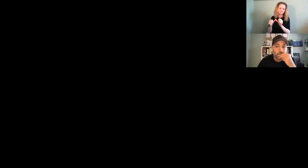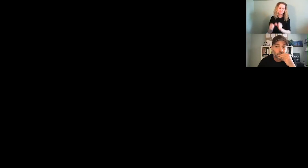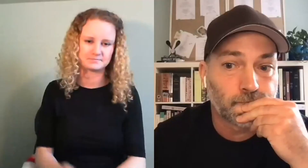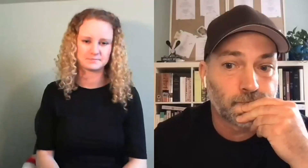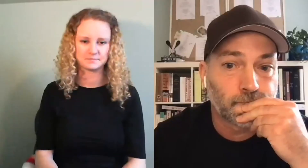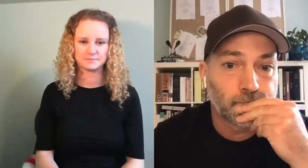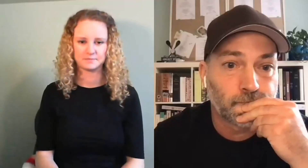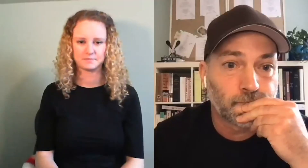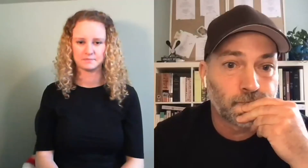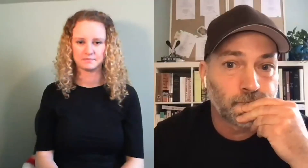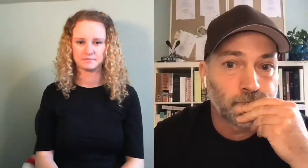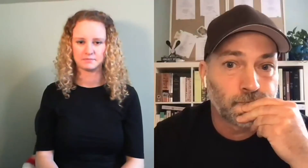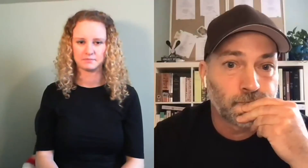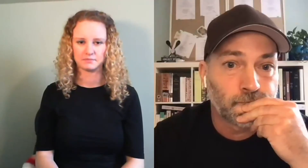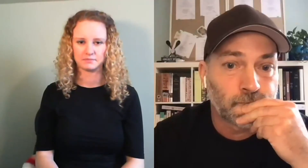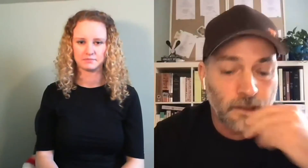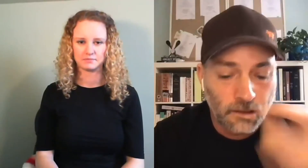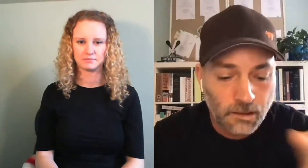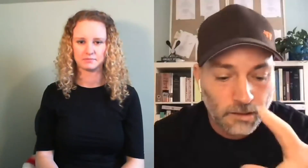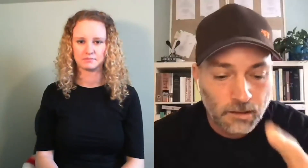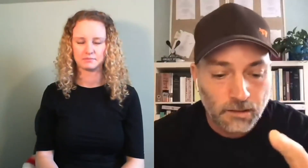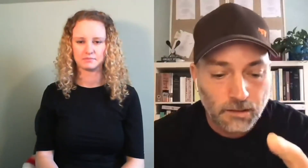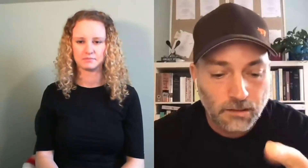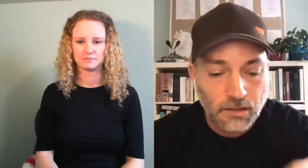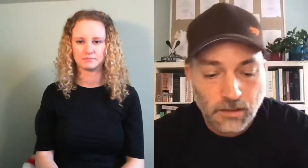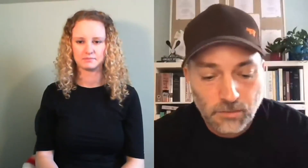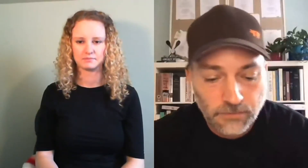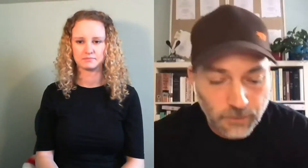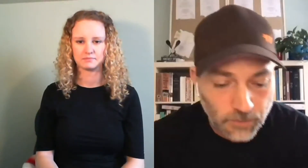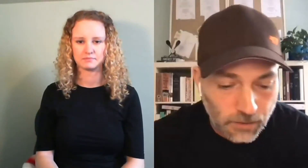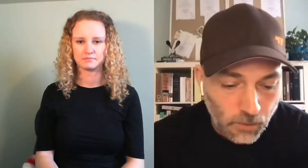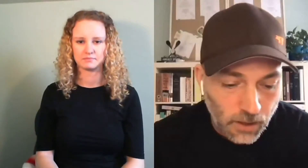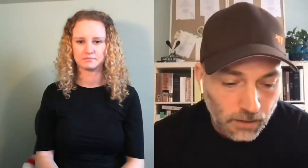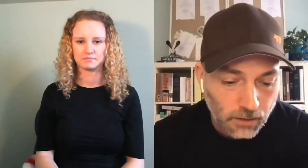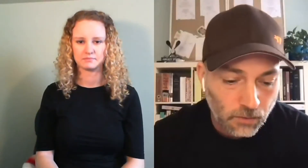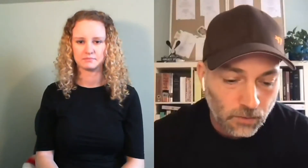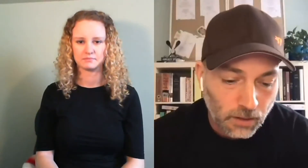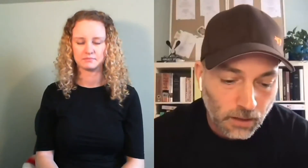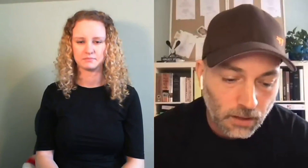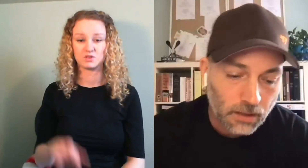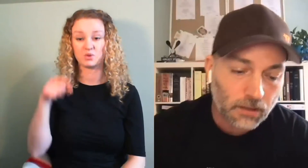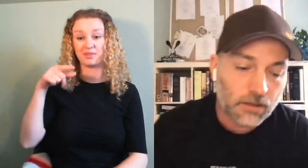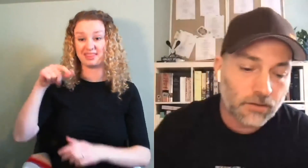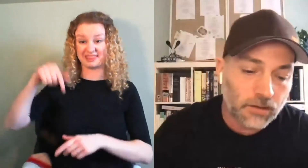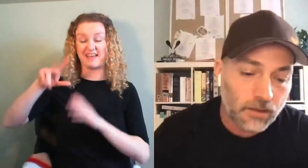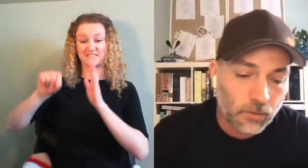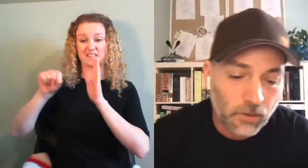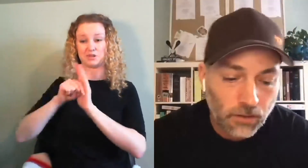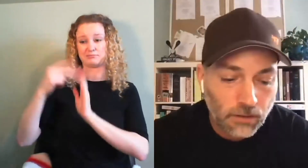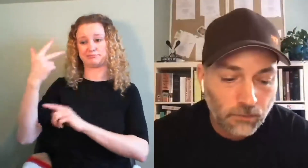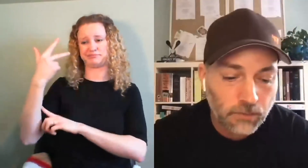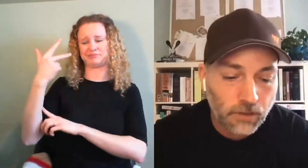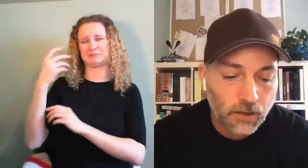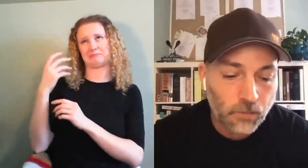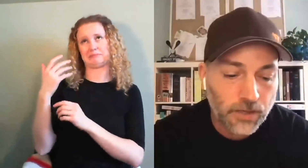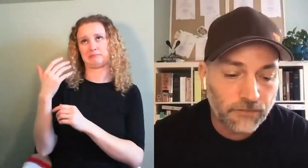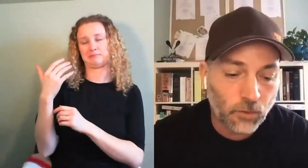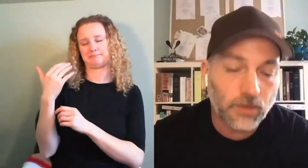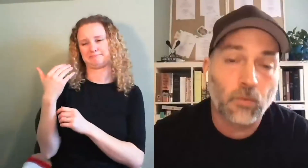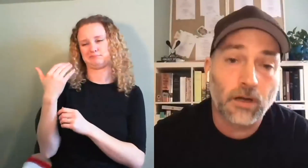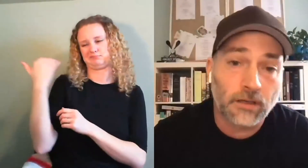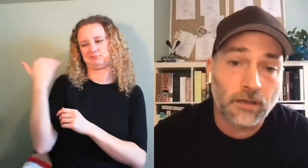Now, this was filmed a little while ago. currently we're going on